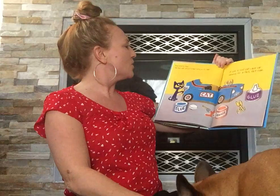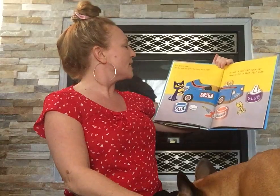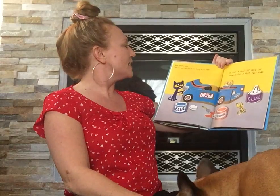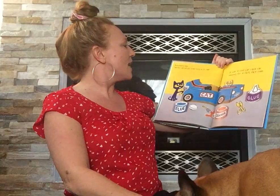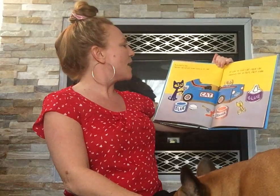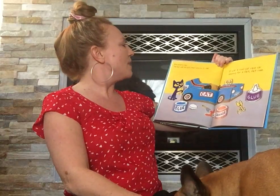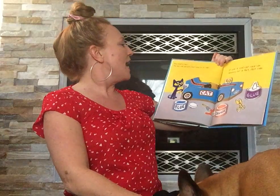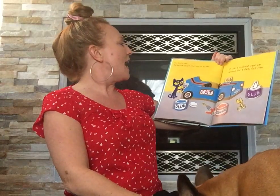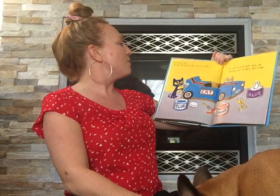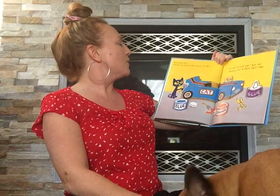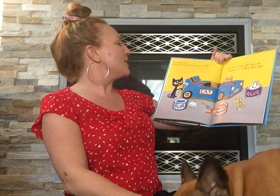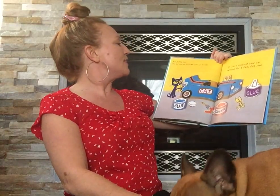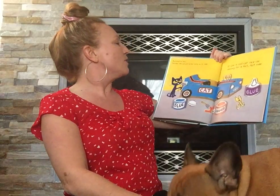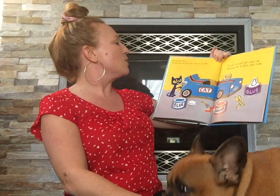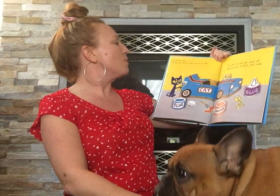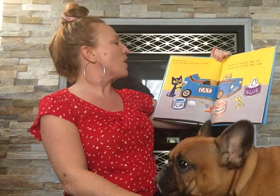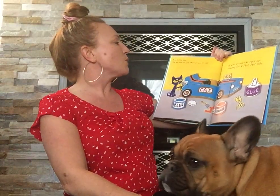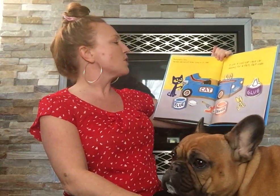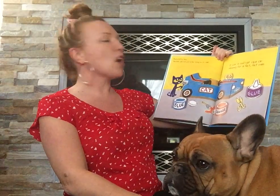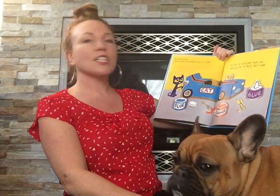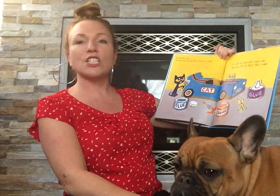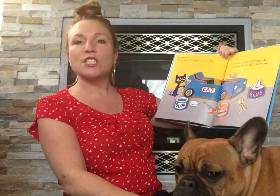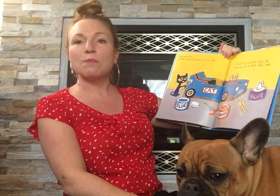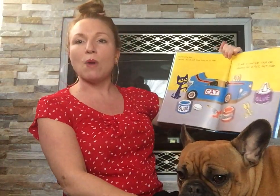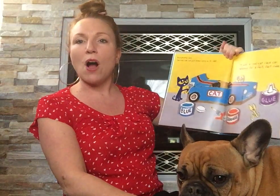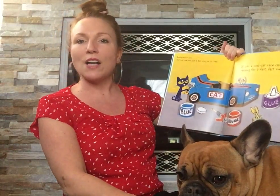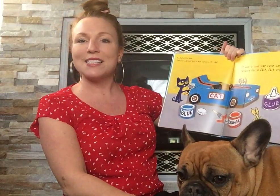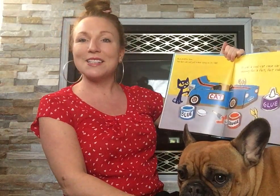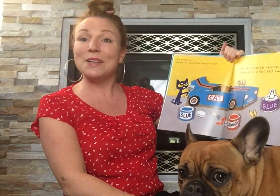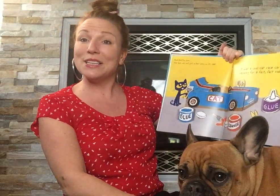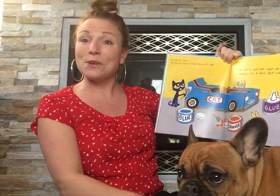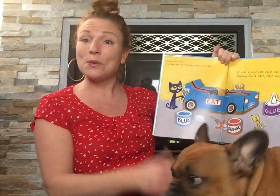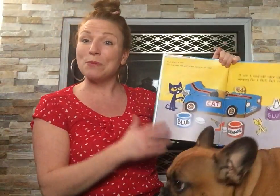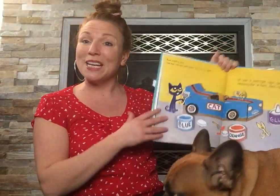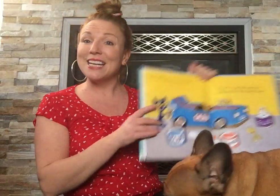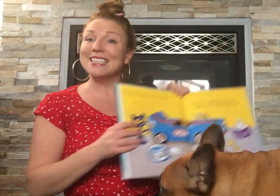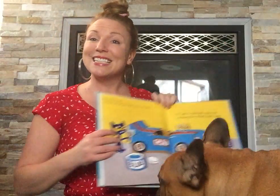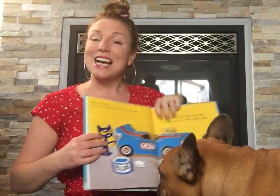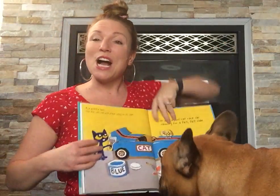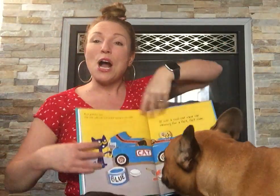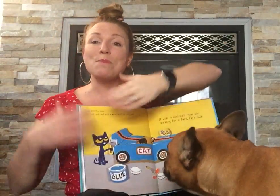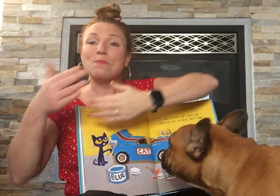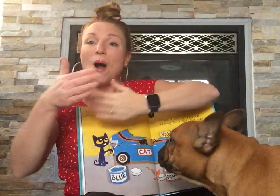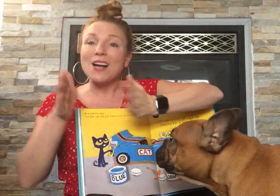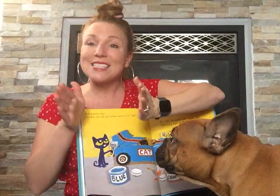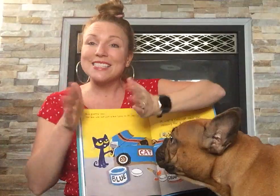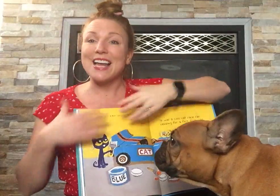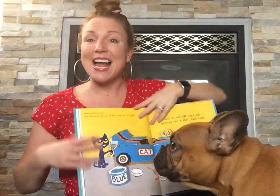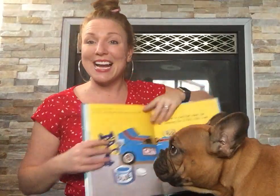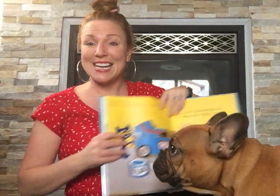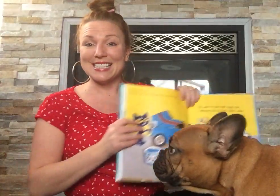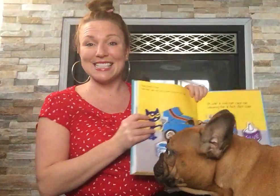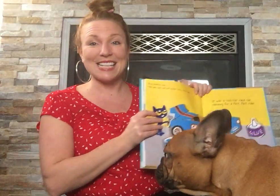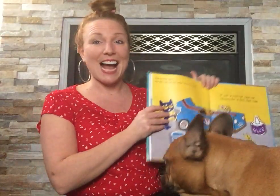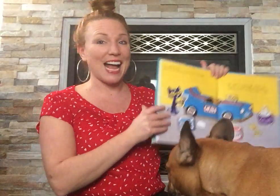story time. And pretty soon, the box was not just a box. Oh, hello, Ruby. A box lying on its